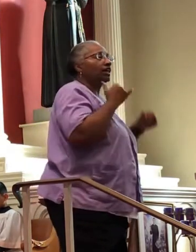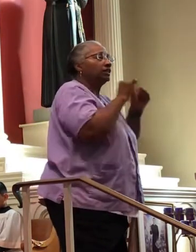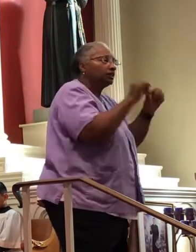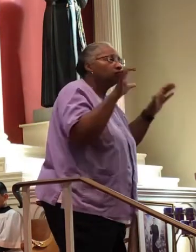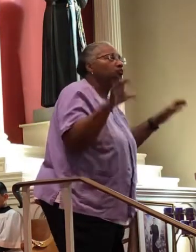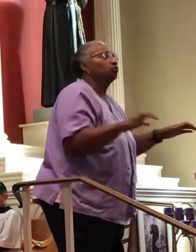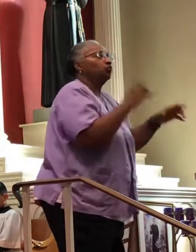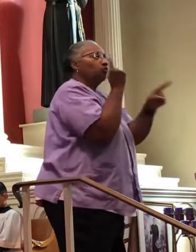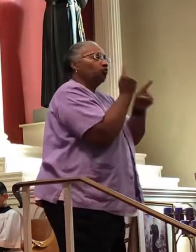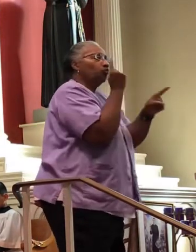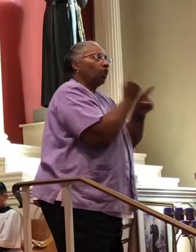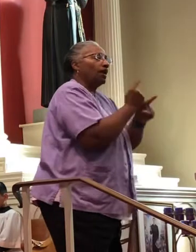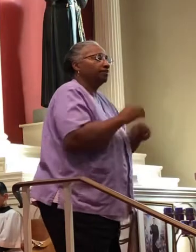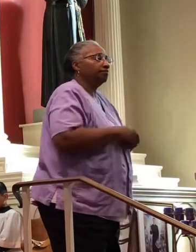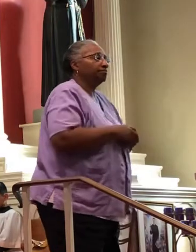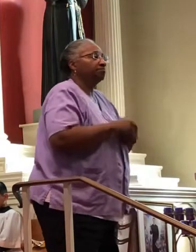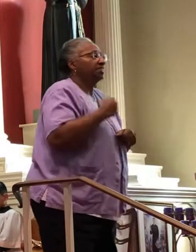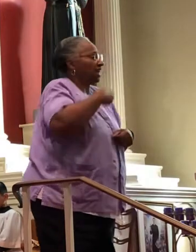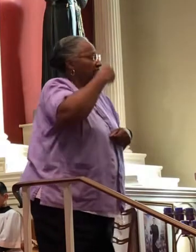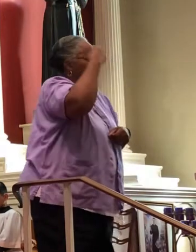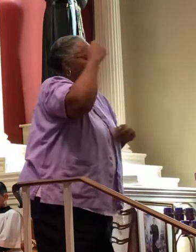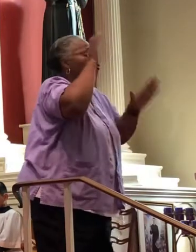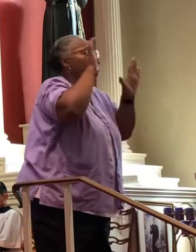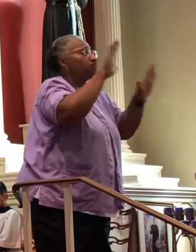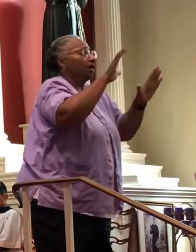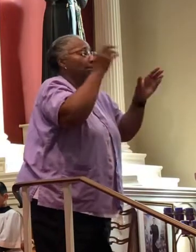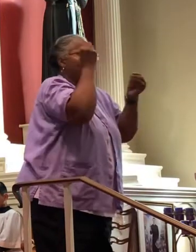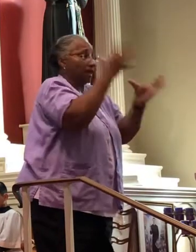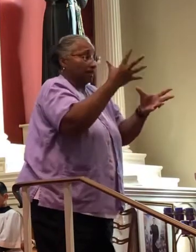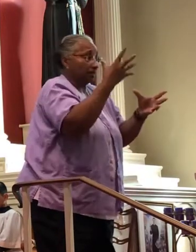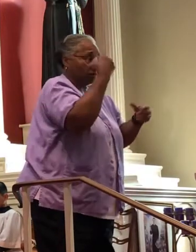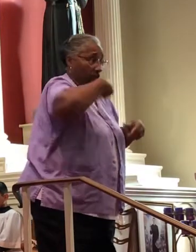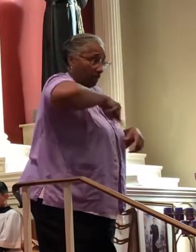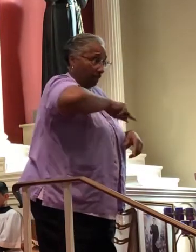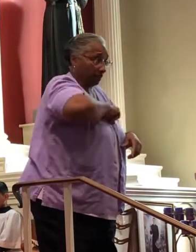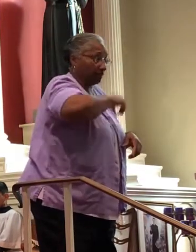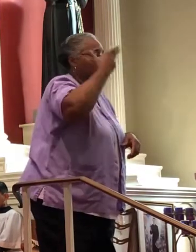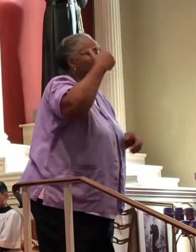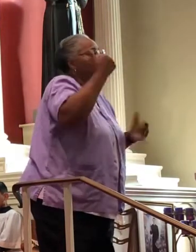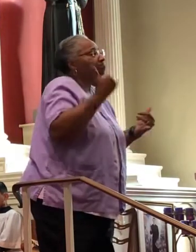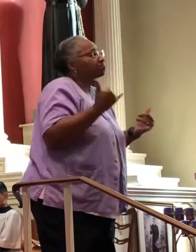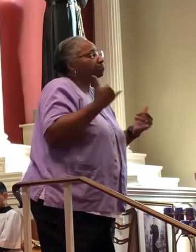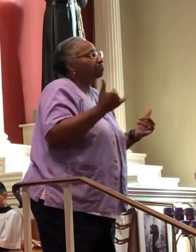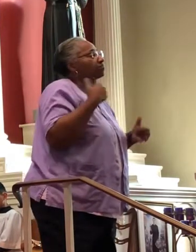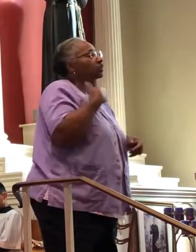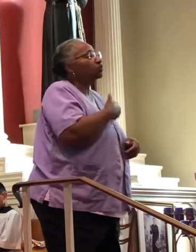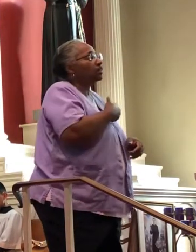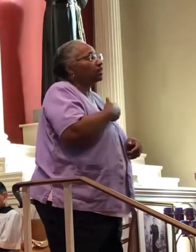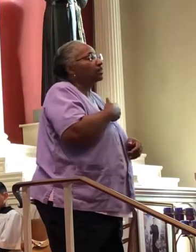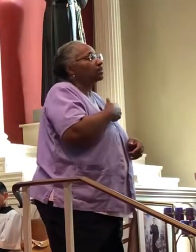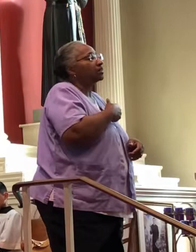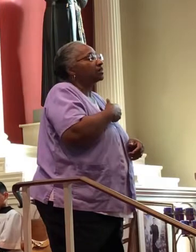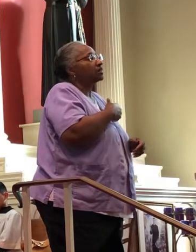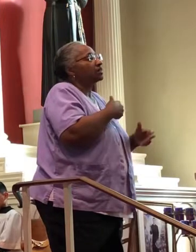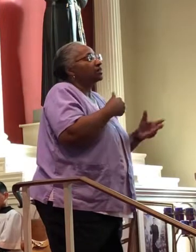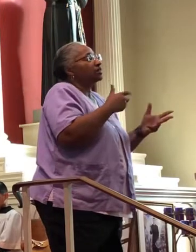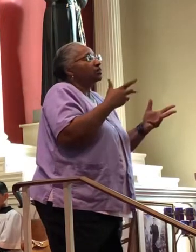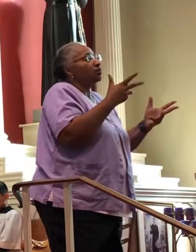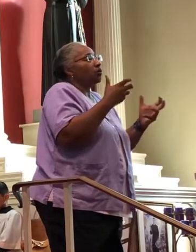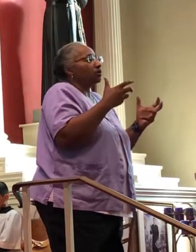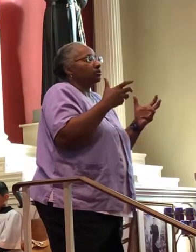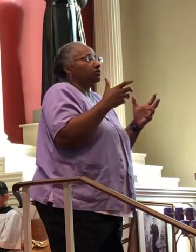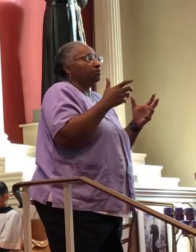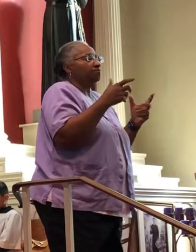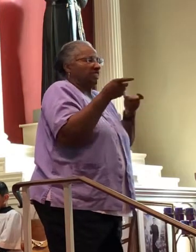that's a great message for us during Lent, because typically today, we would gravitate to deal with the temptations